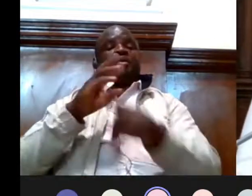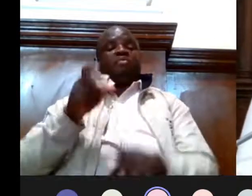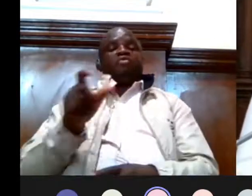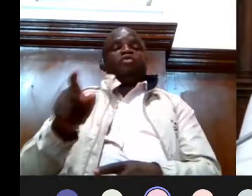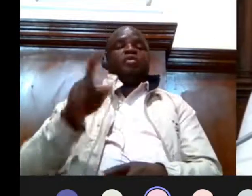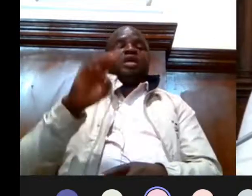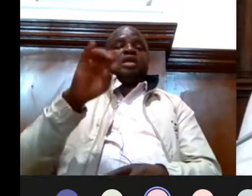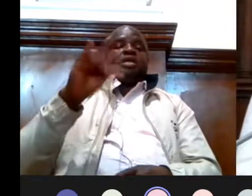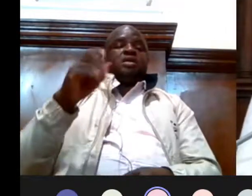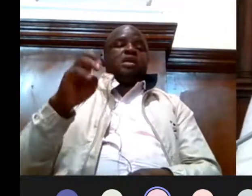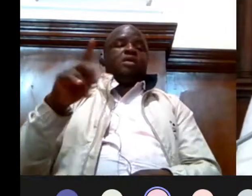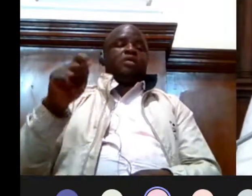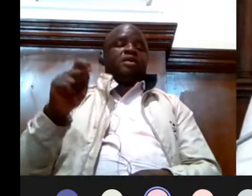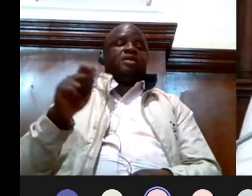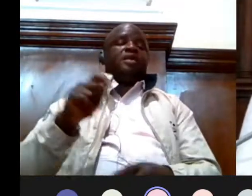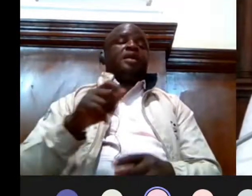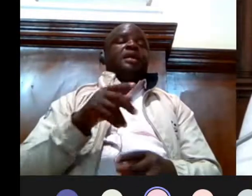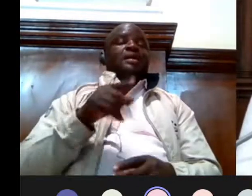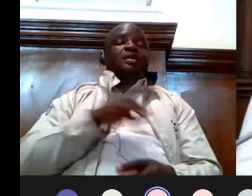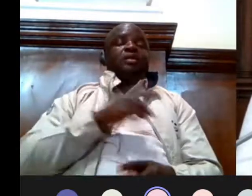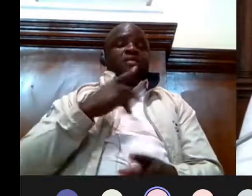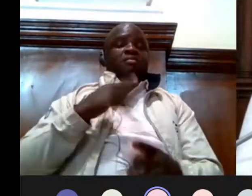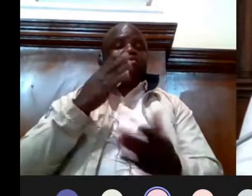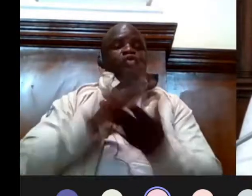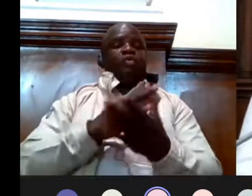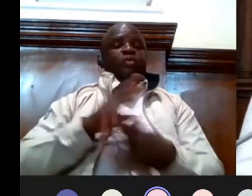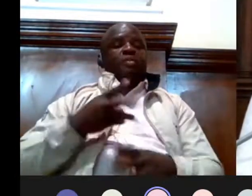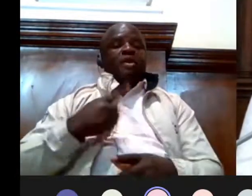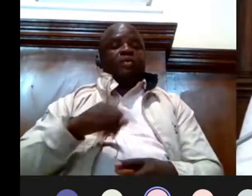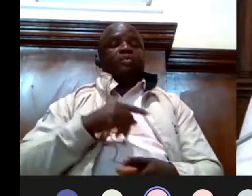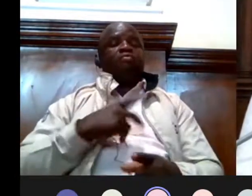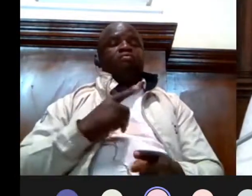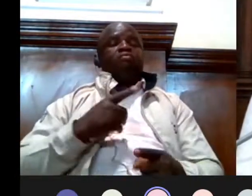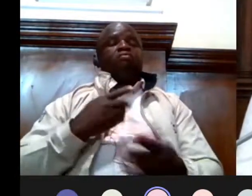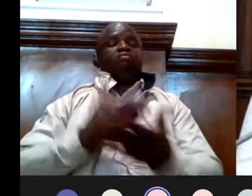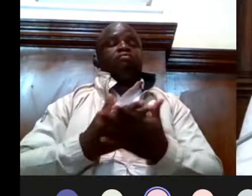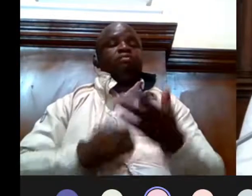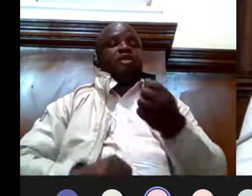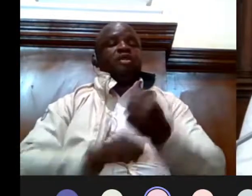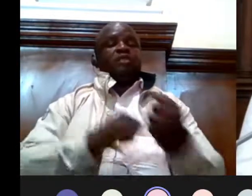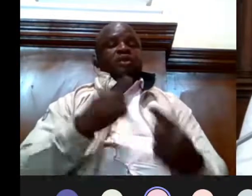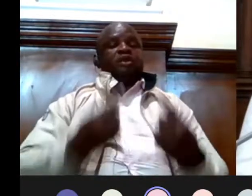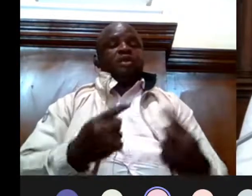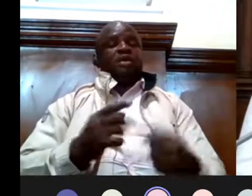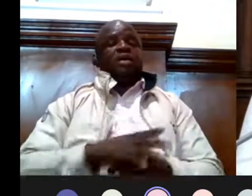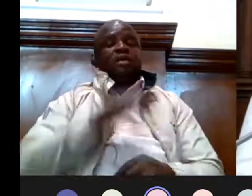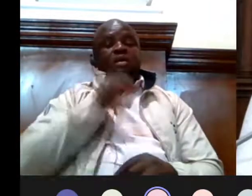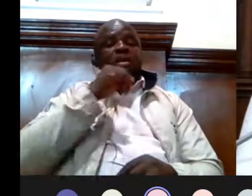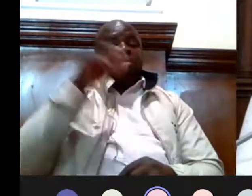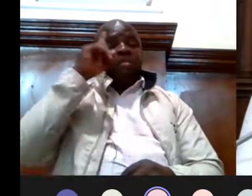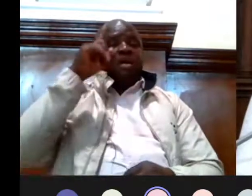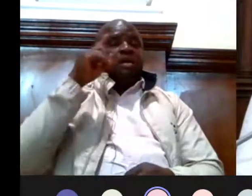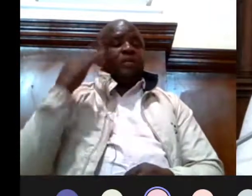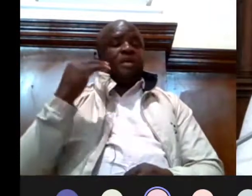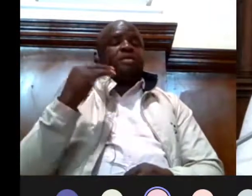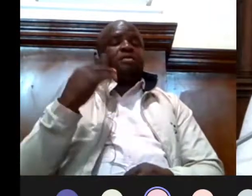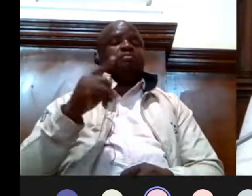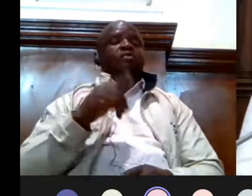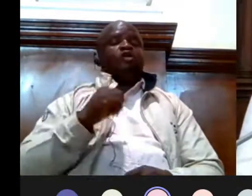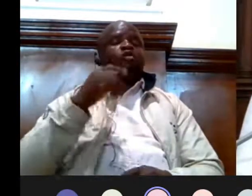ensure that as women, we hold each other's hands, both Black and white, tall and